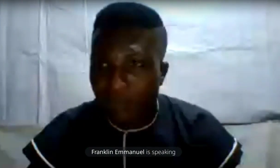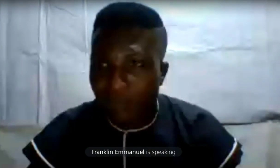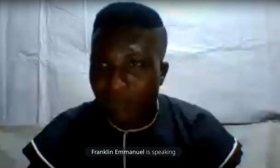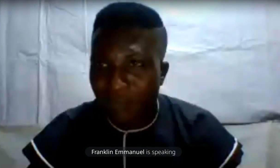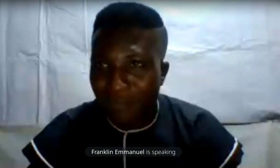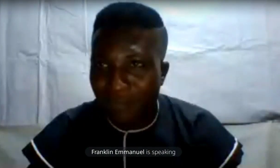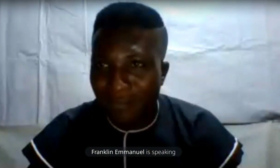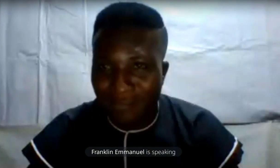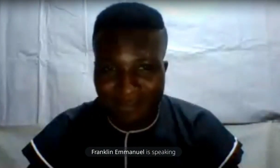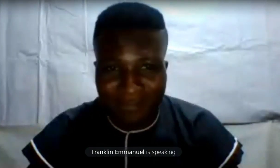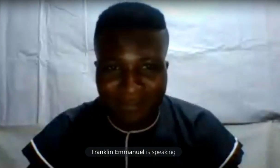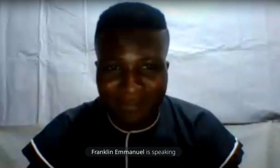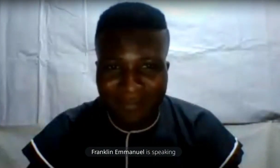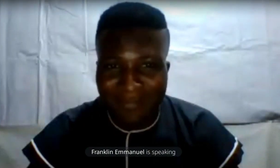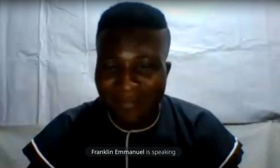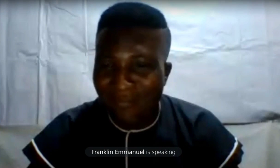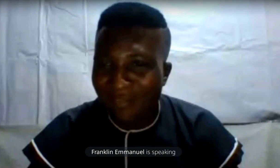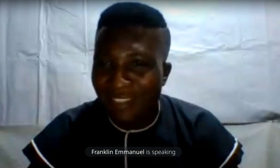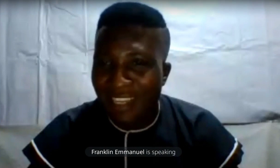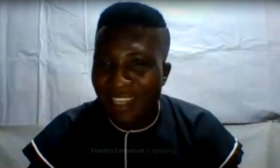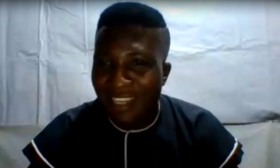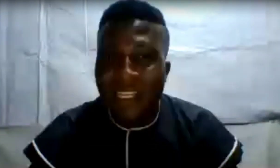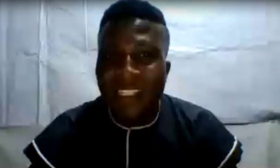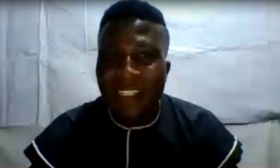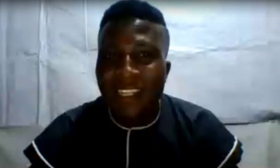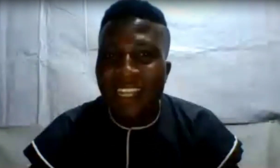Please, let's start first. Now with the letters. How do you pronounce your name?